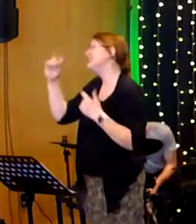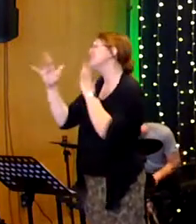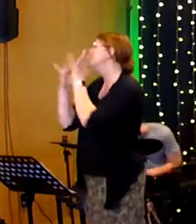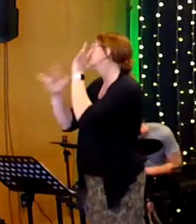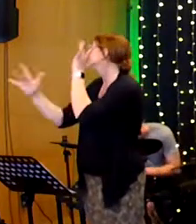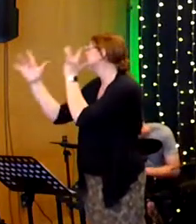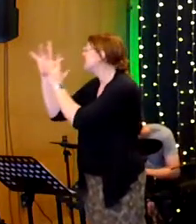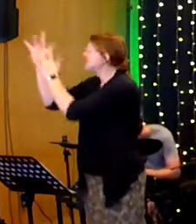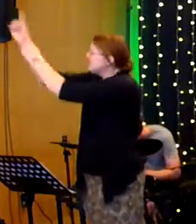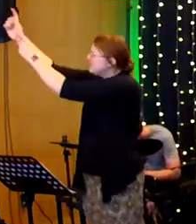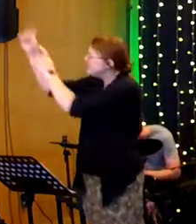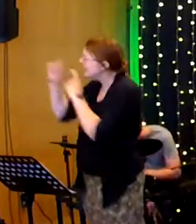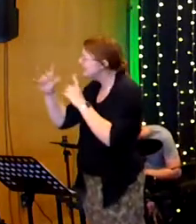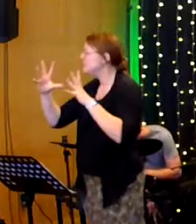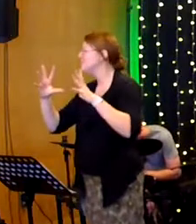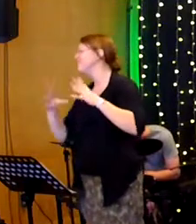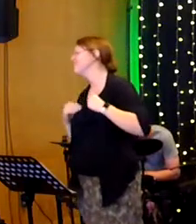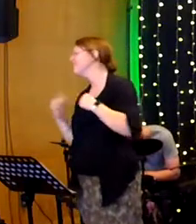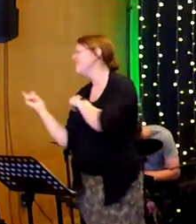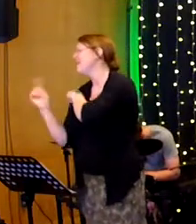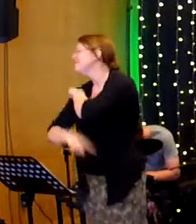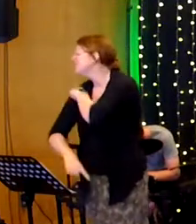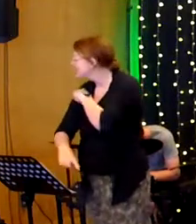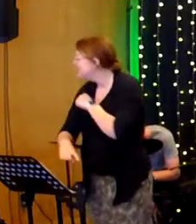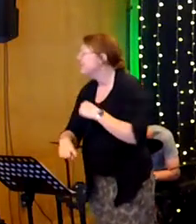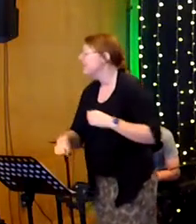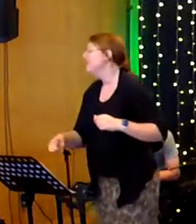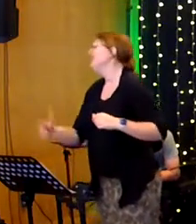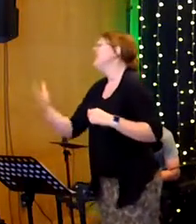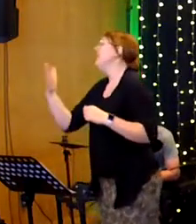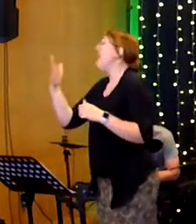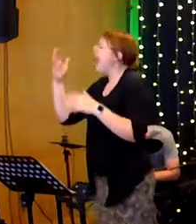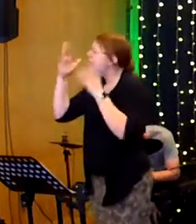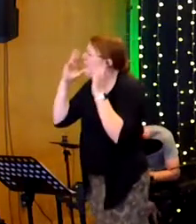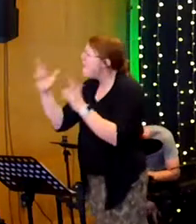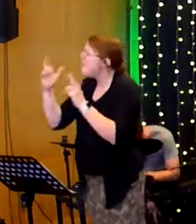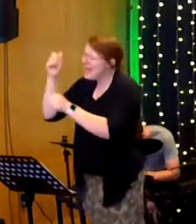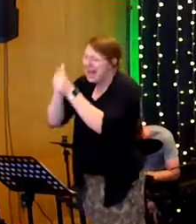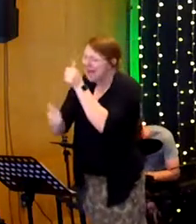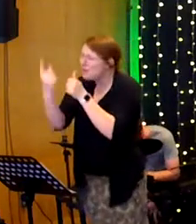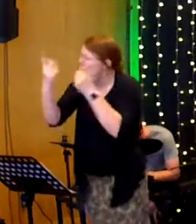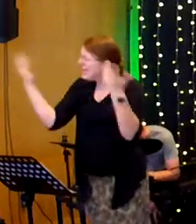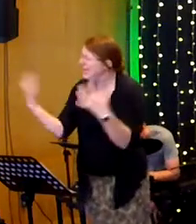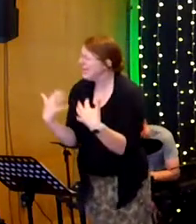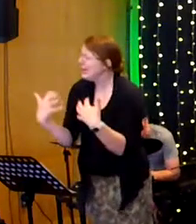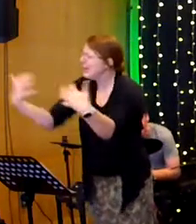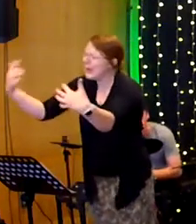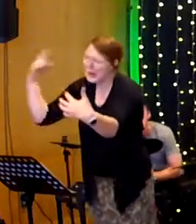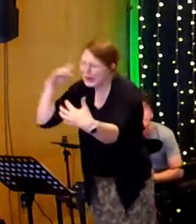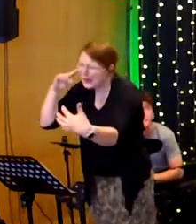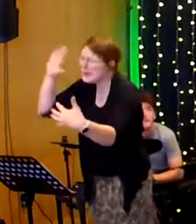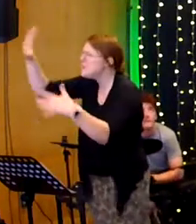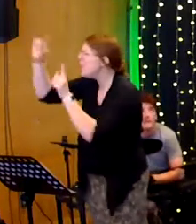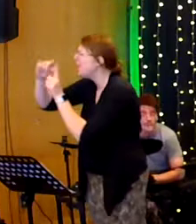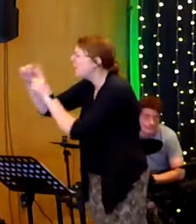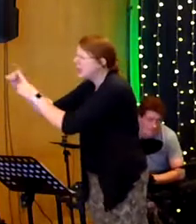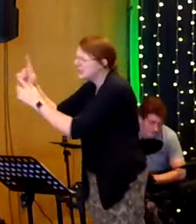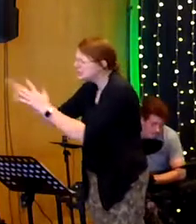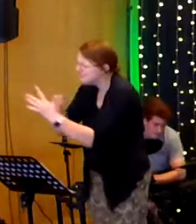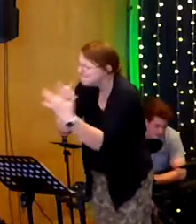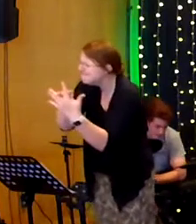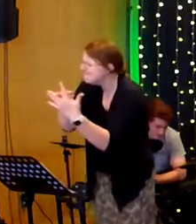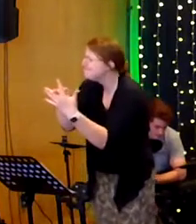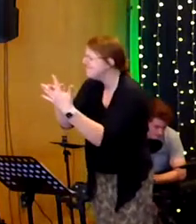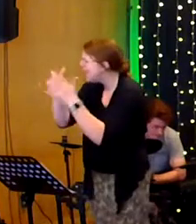God, help each one of us here today to hear the personal revelation that you have for us. Whatever it is that you're calling us